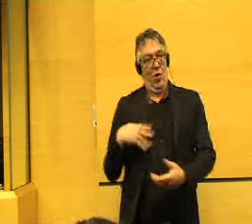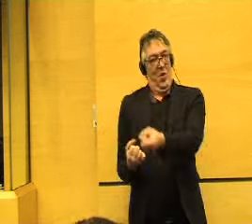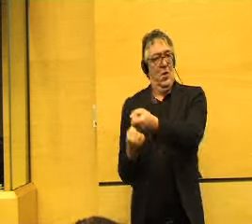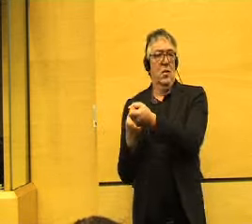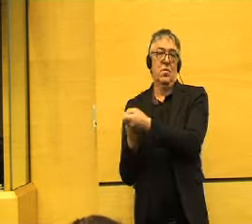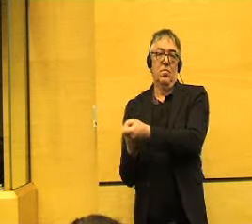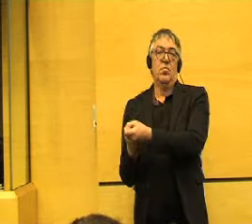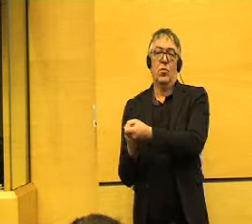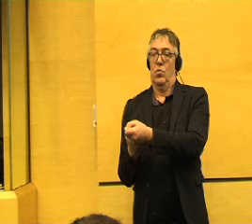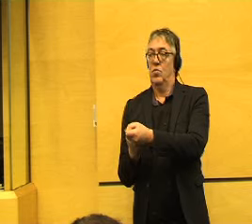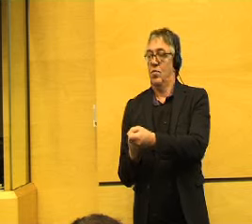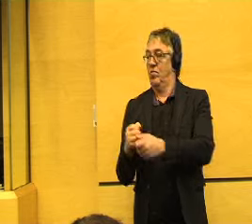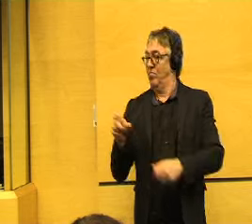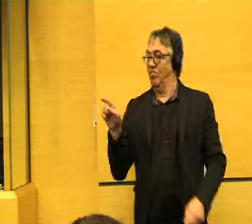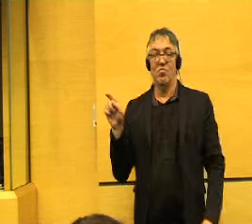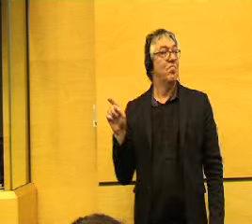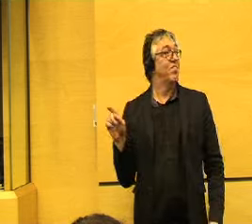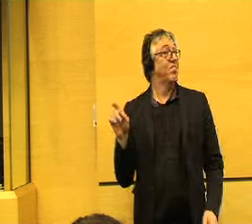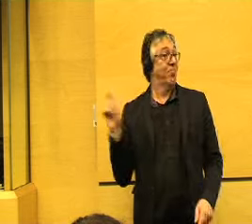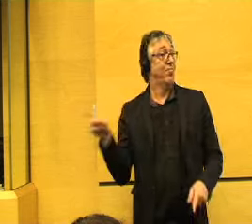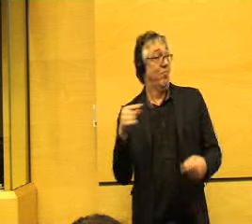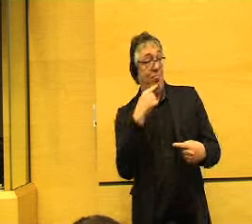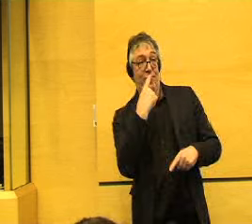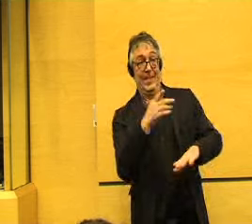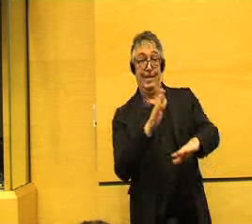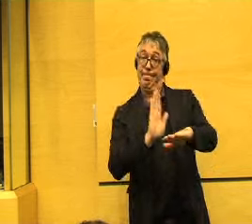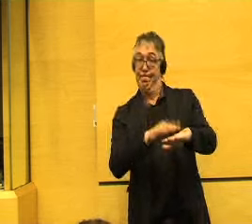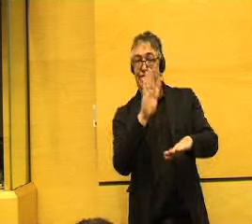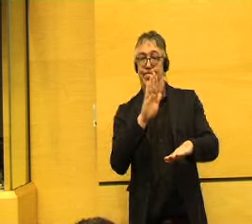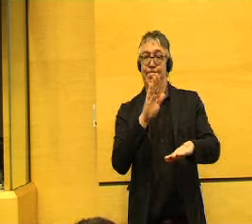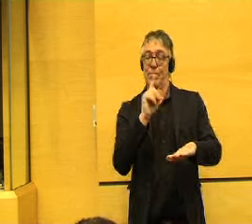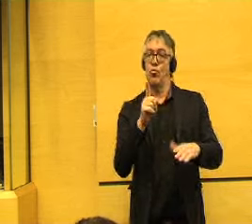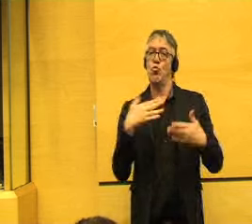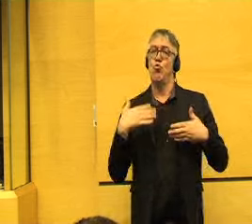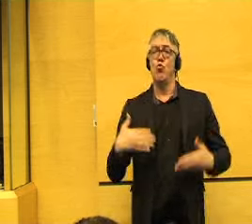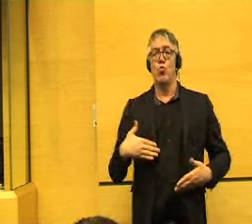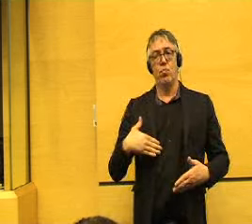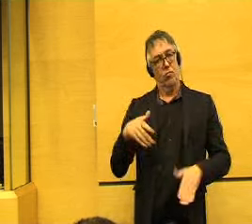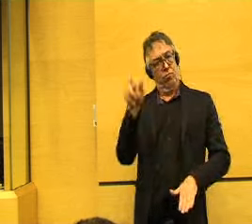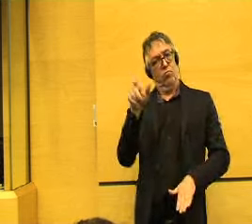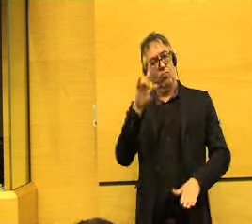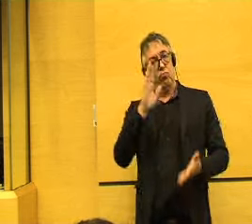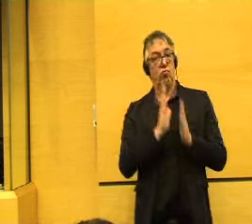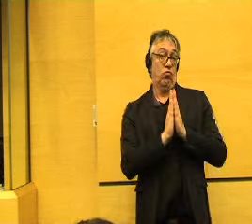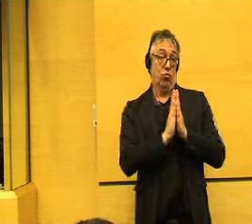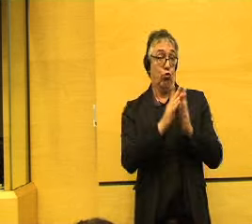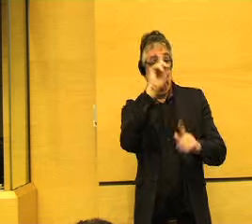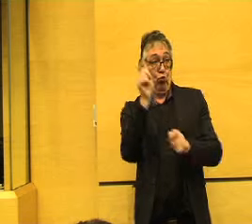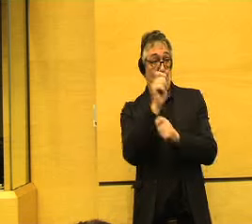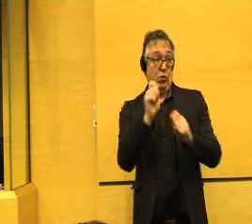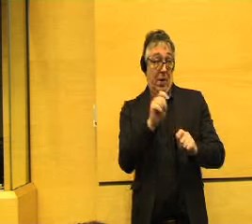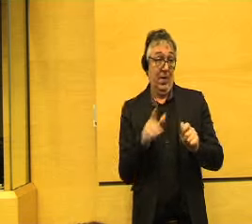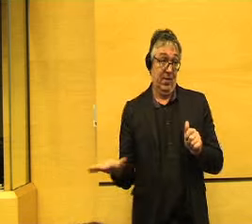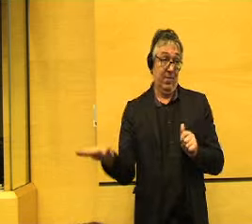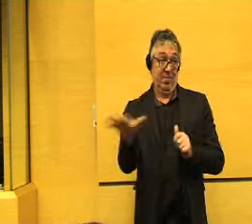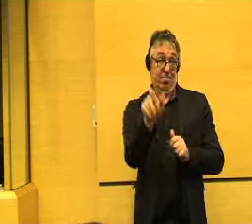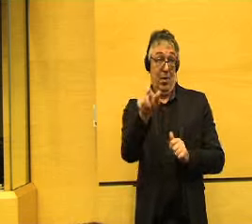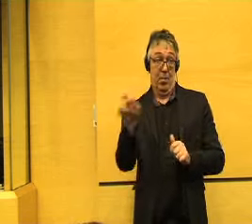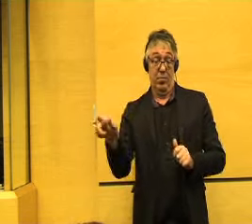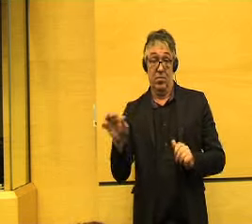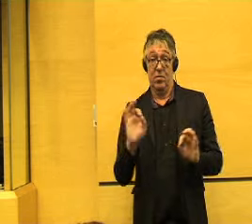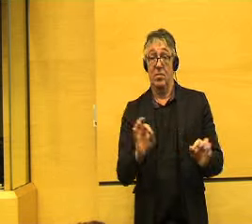is above this obligation. In relation to Article 21, the State Party has already mentioned that the